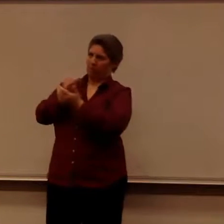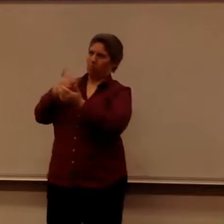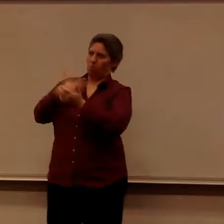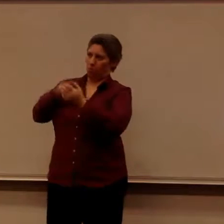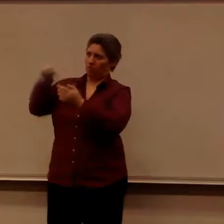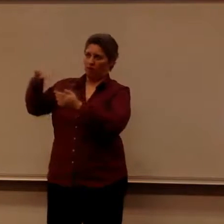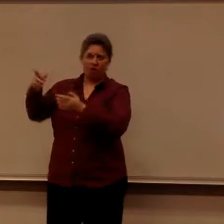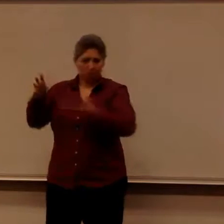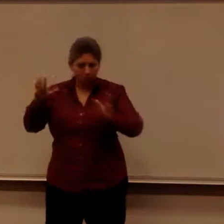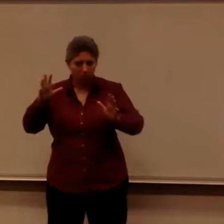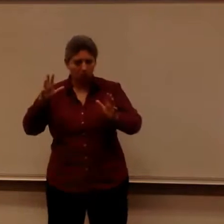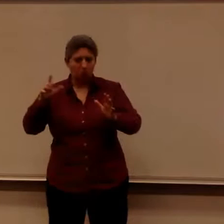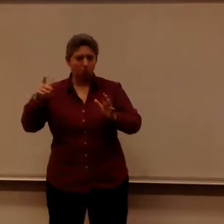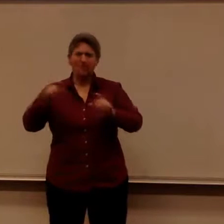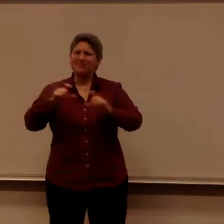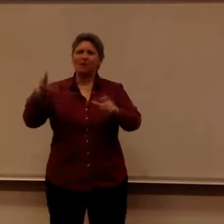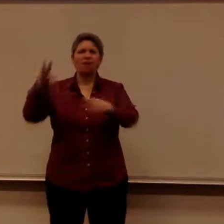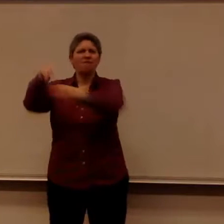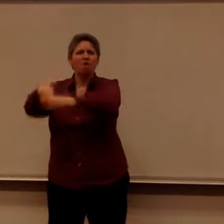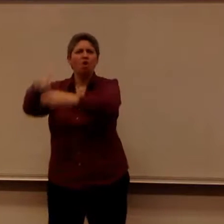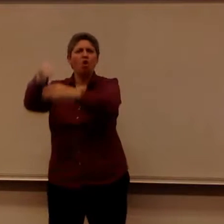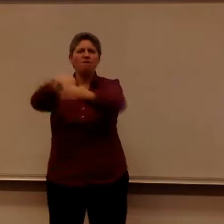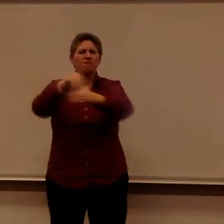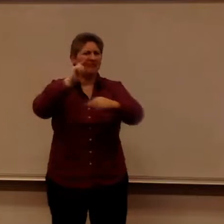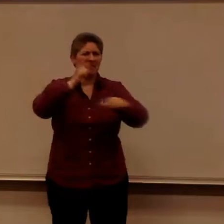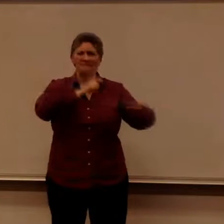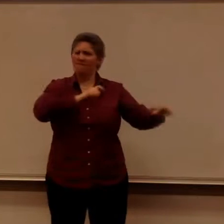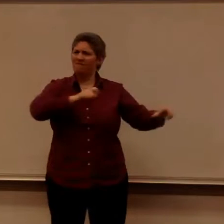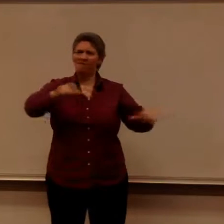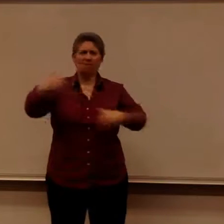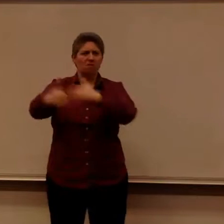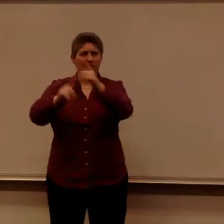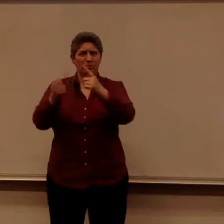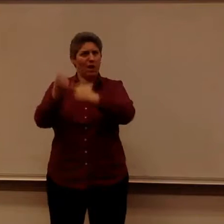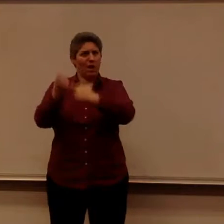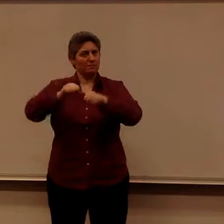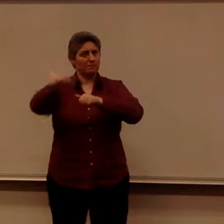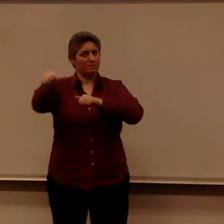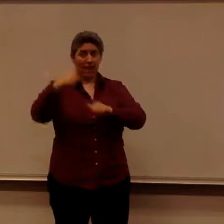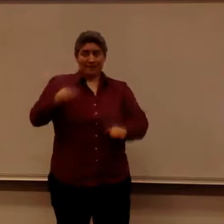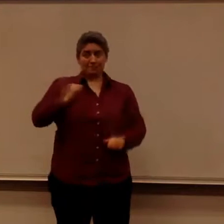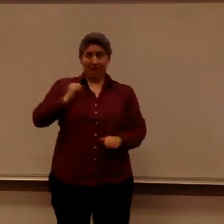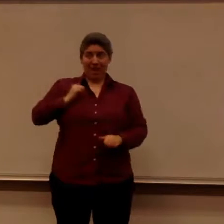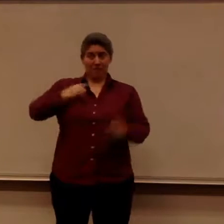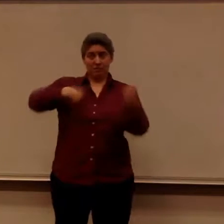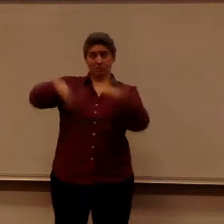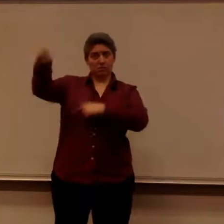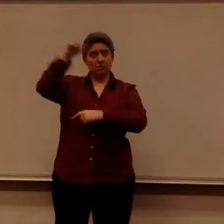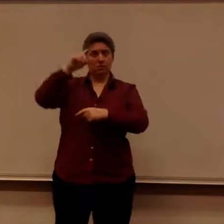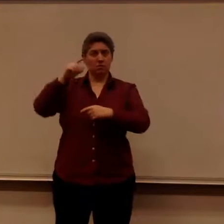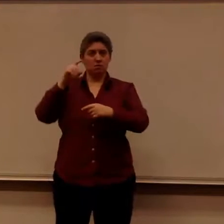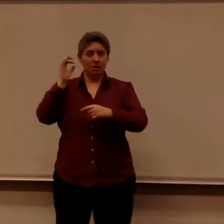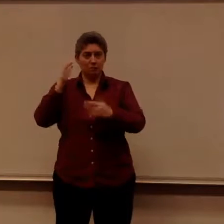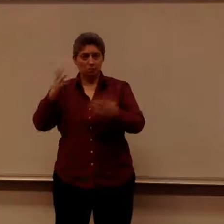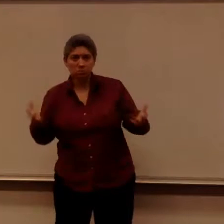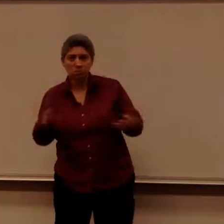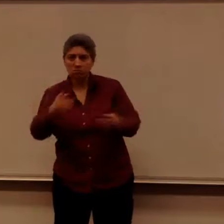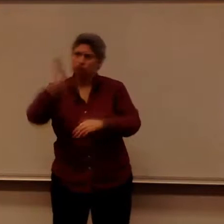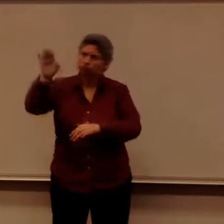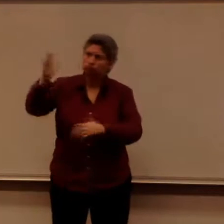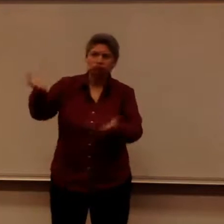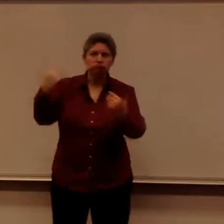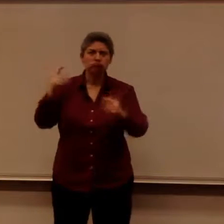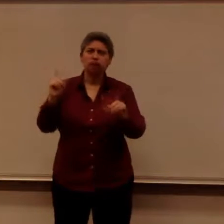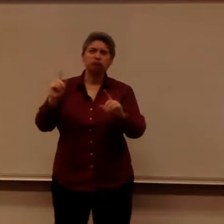communities in the future. And you go to a local group, perhaps in Edinburgh, and still get involved on a local level. So that's very much